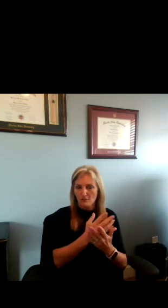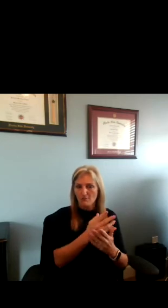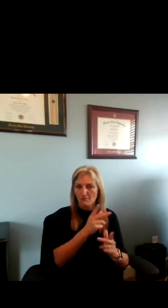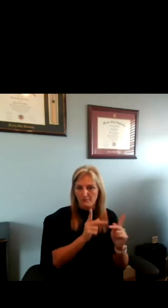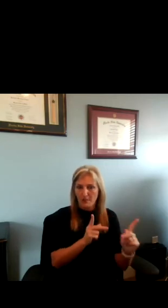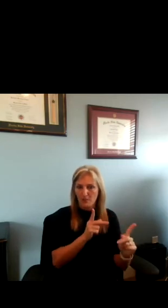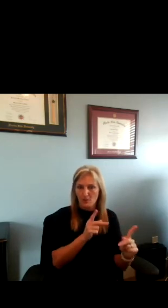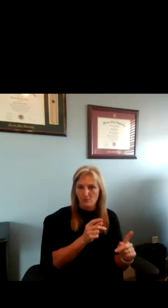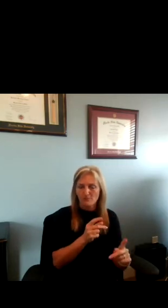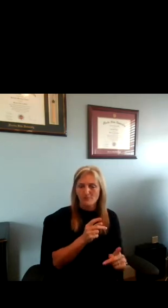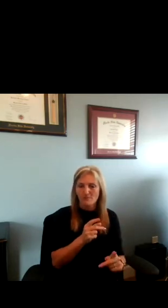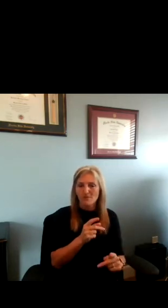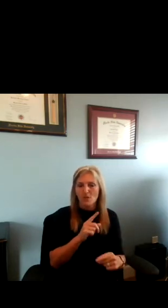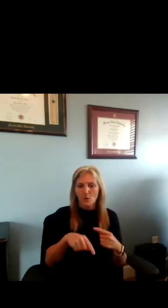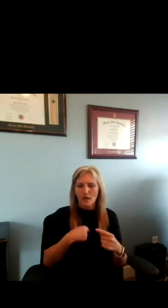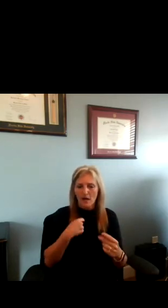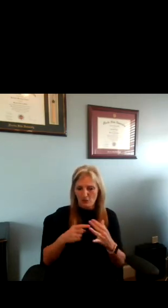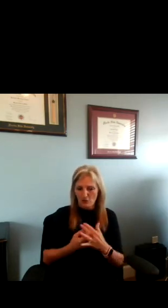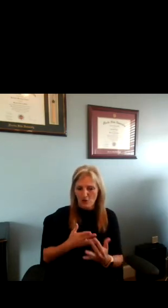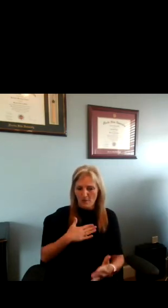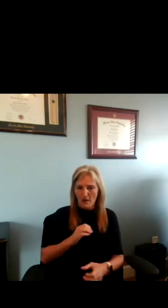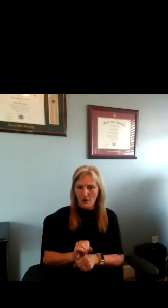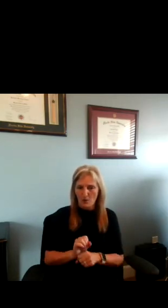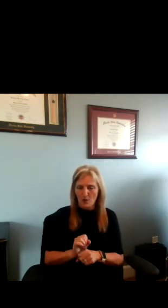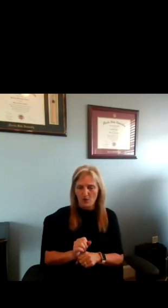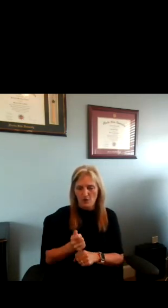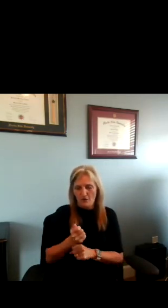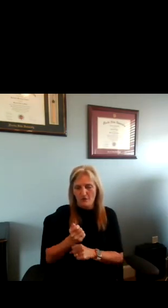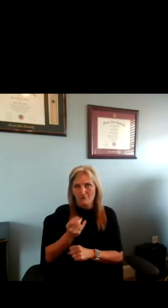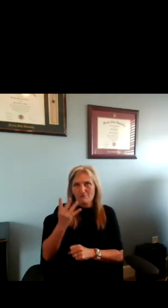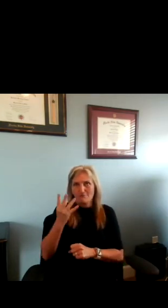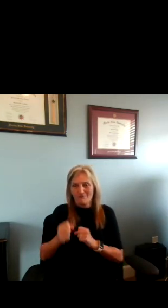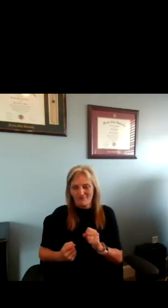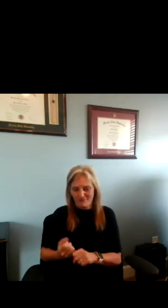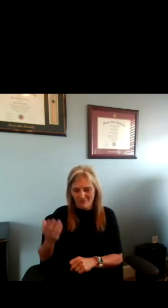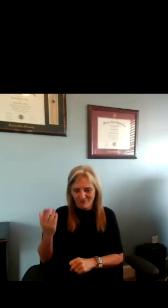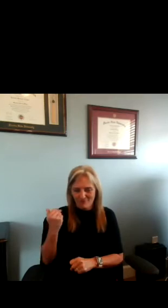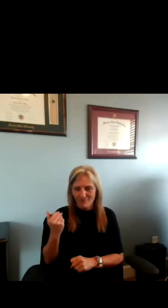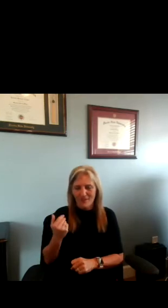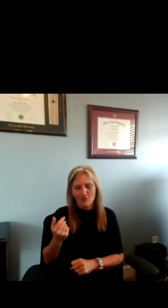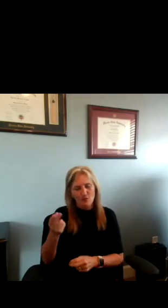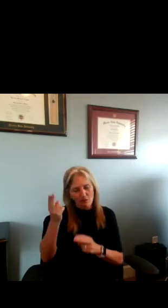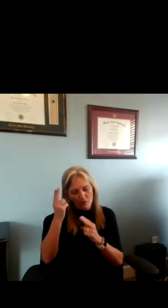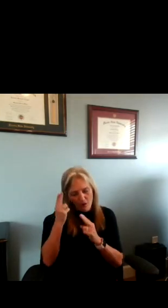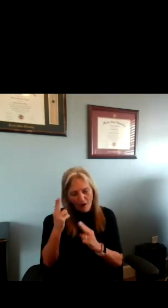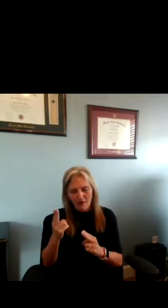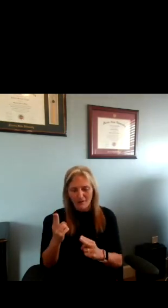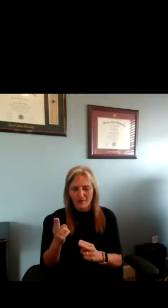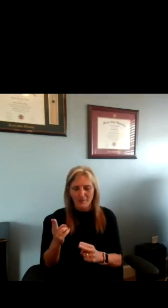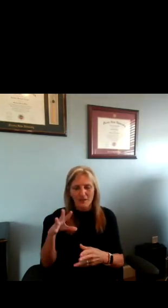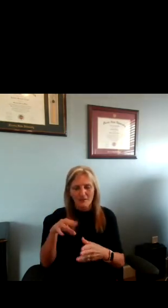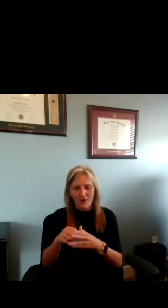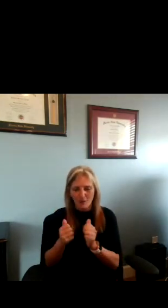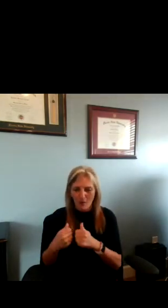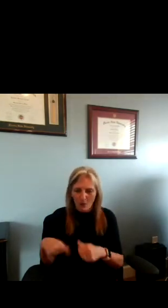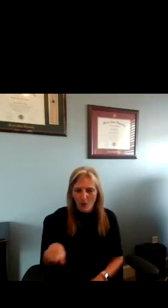began to do this work quite a few years ago. So it is an honor to be with all of you.